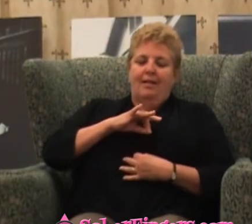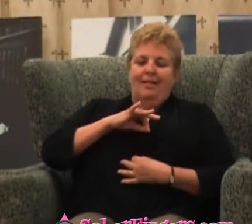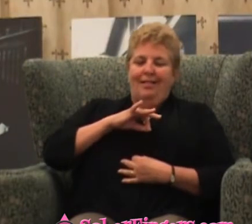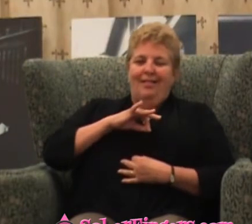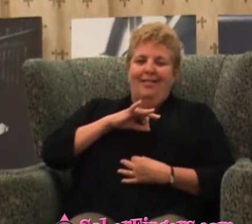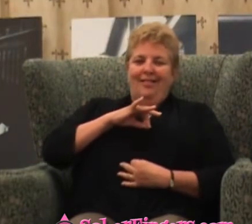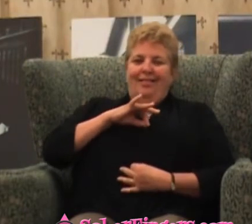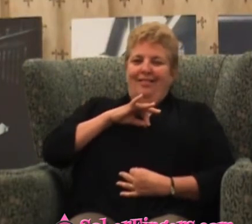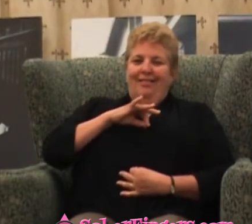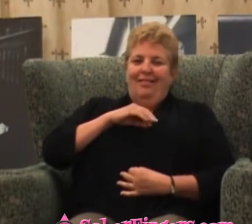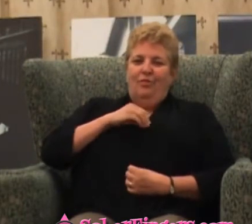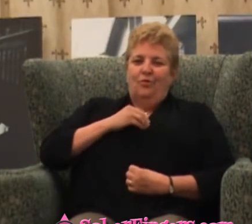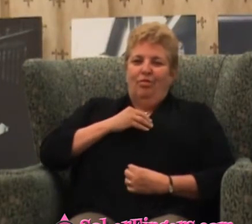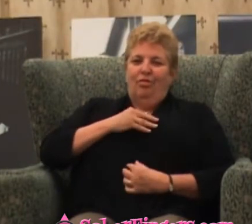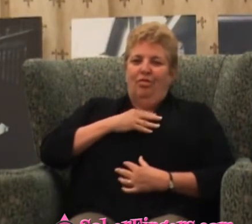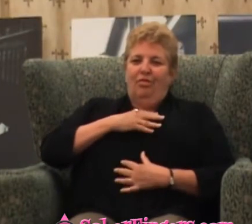And I grew closer to the power.